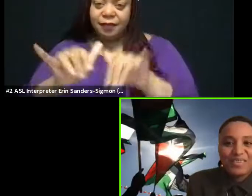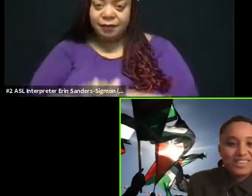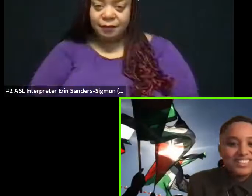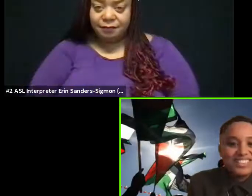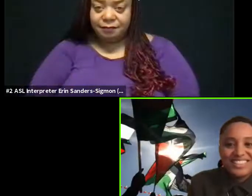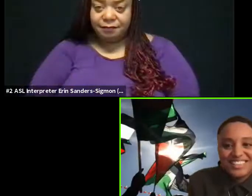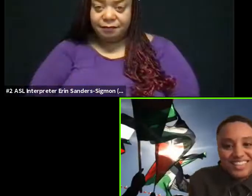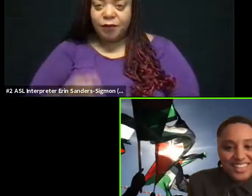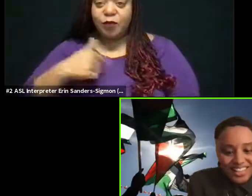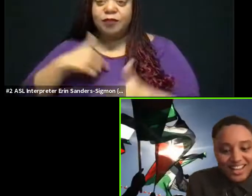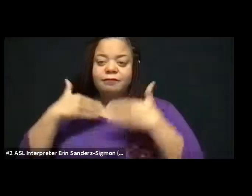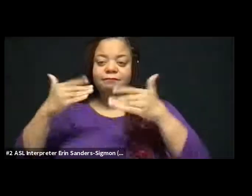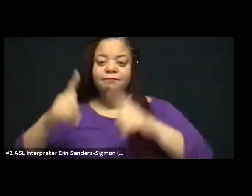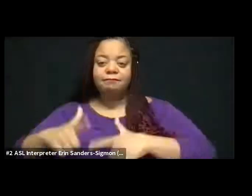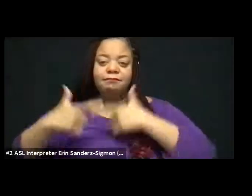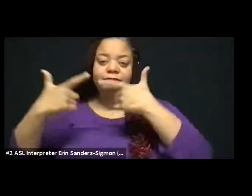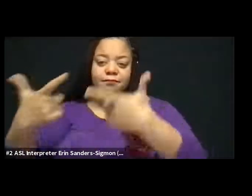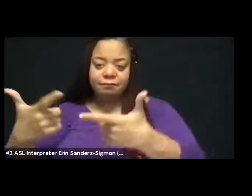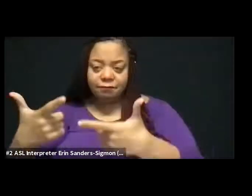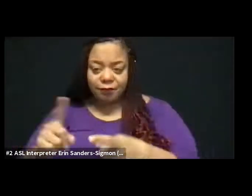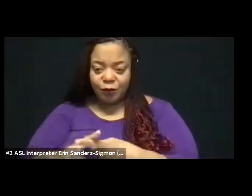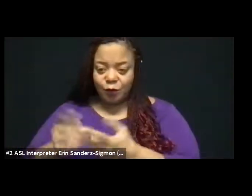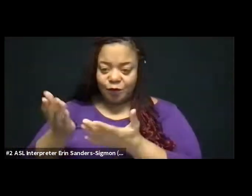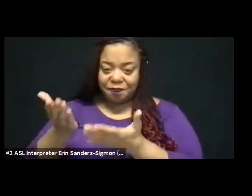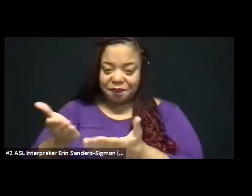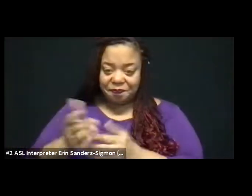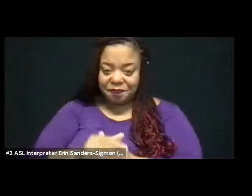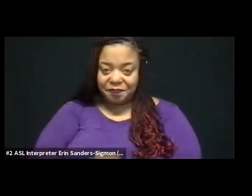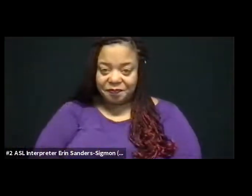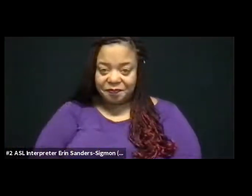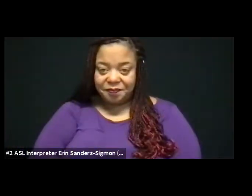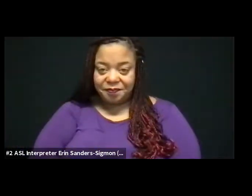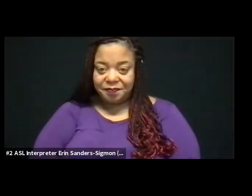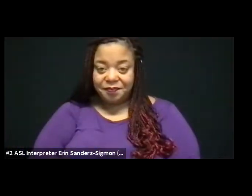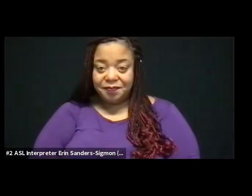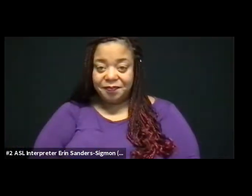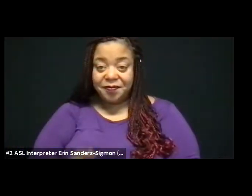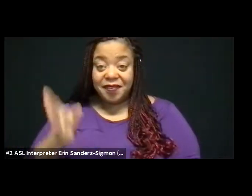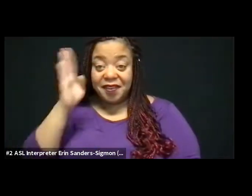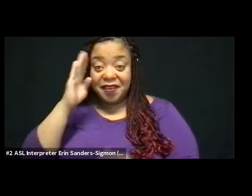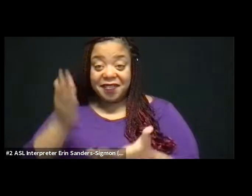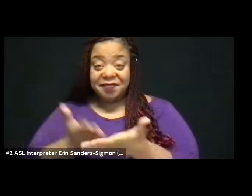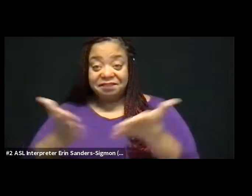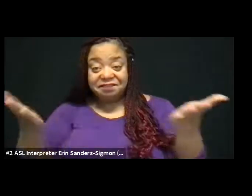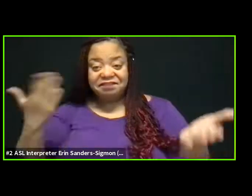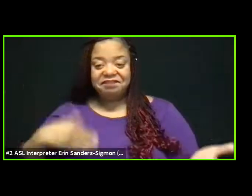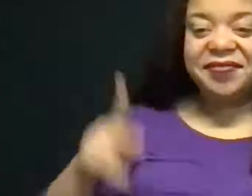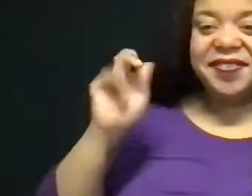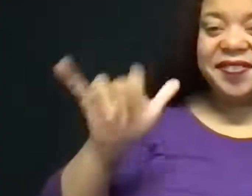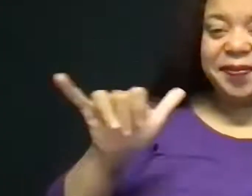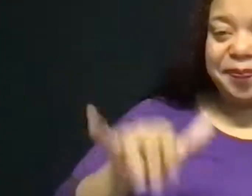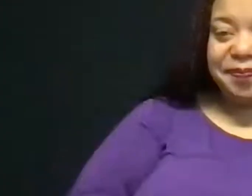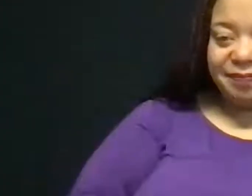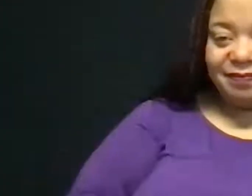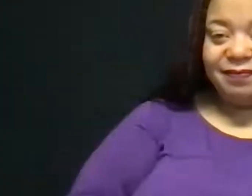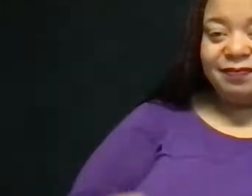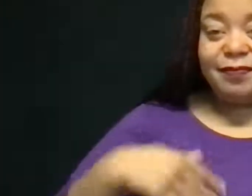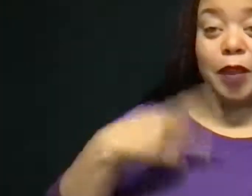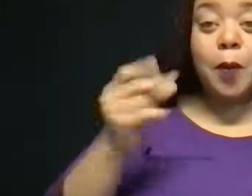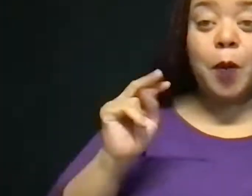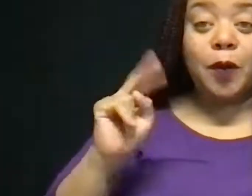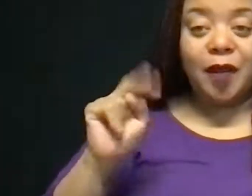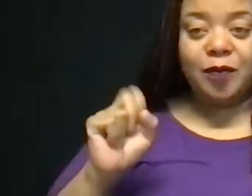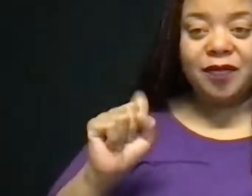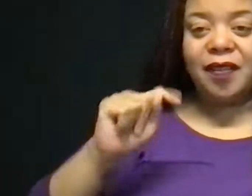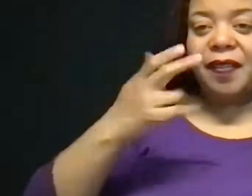Hi, everyone. My name is Key. My pronouns are they, them, and I am coming to you